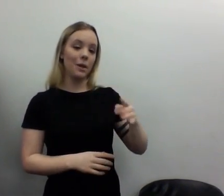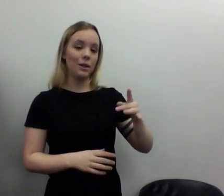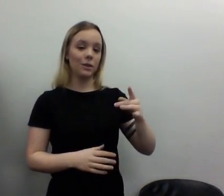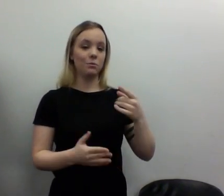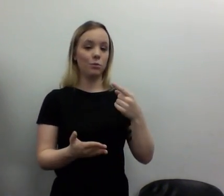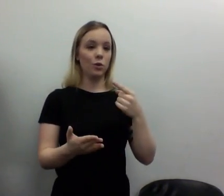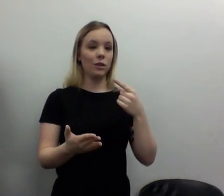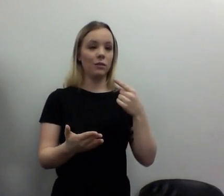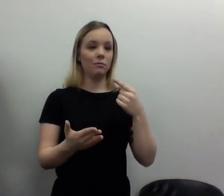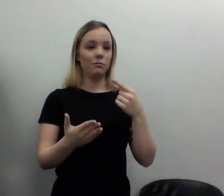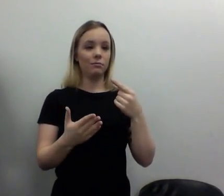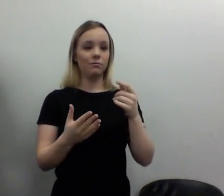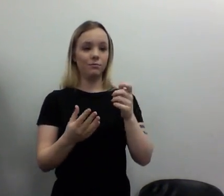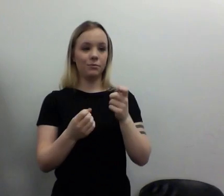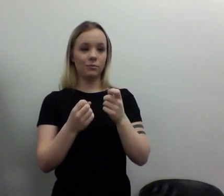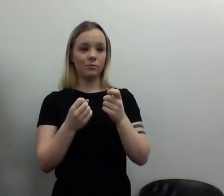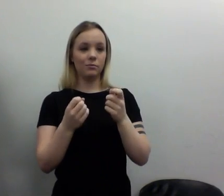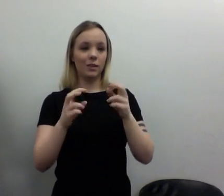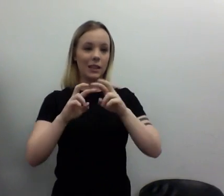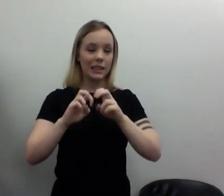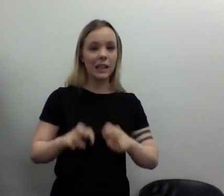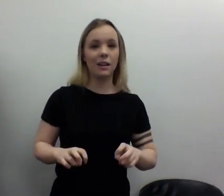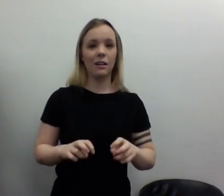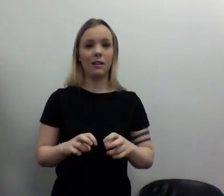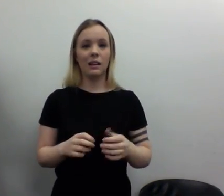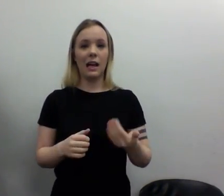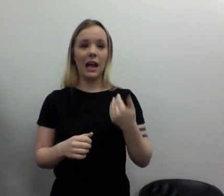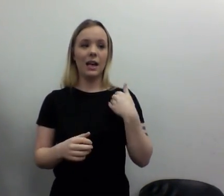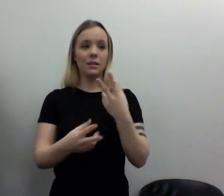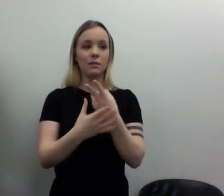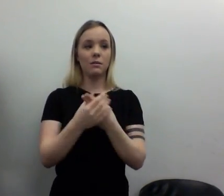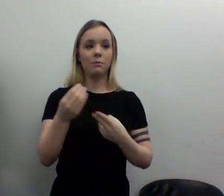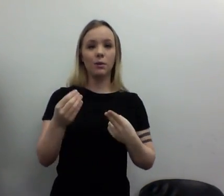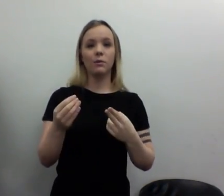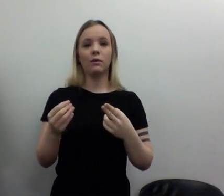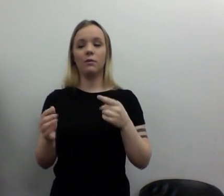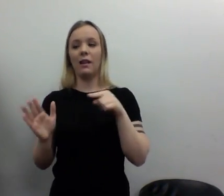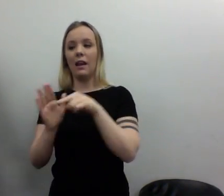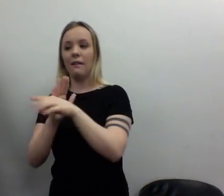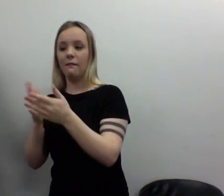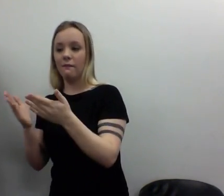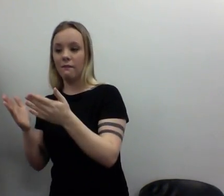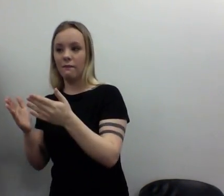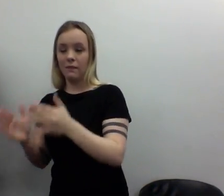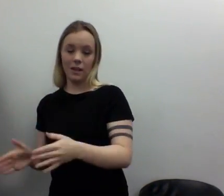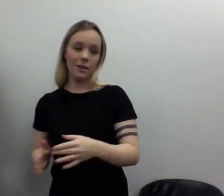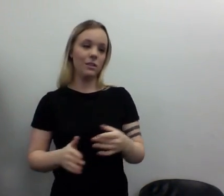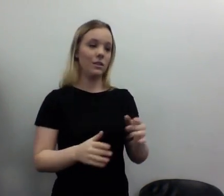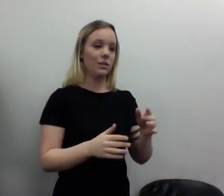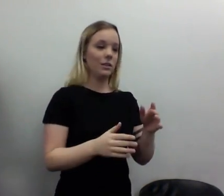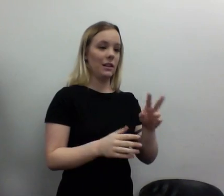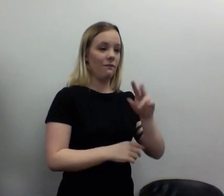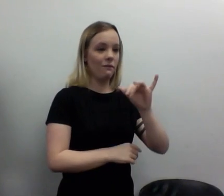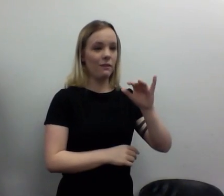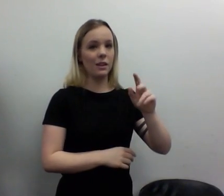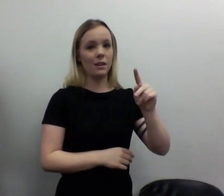some data that's from Chicago, has both offenders and victims by case, and we've been able to see some problems coming.